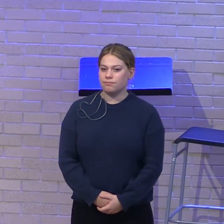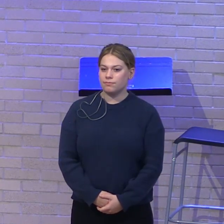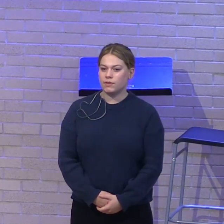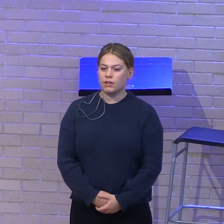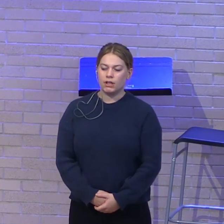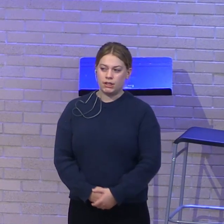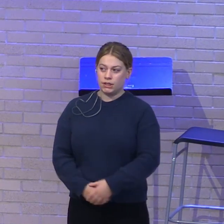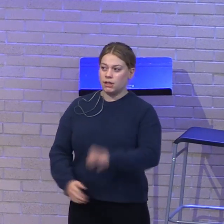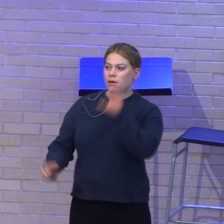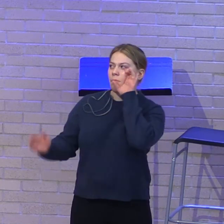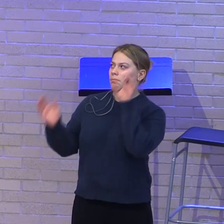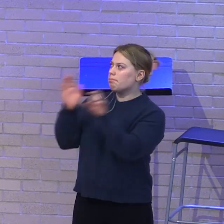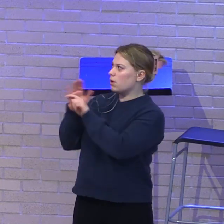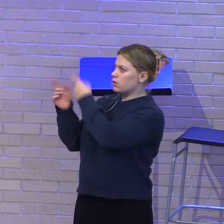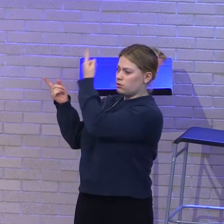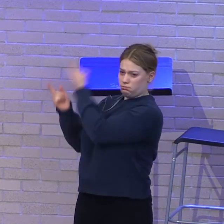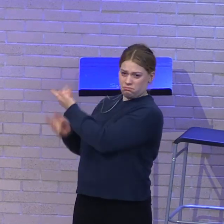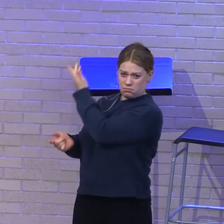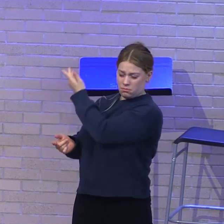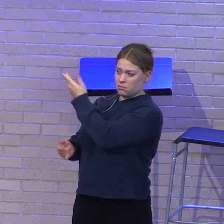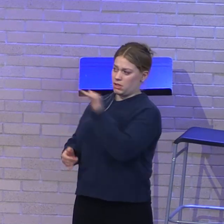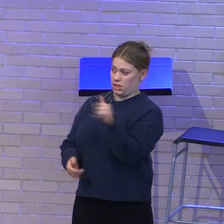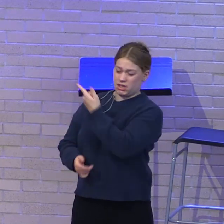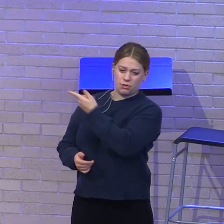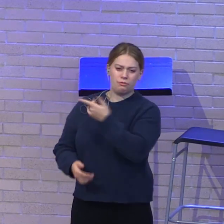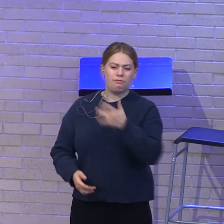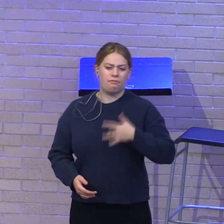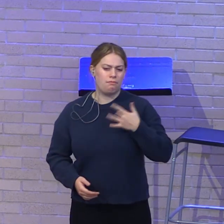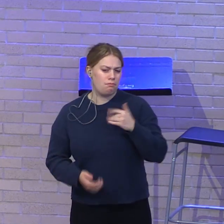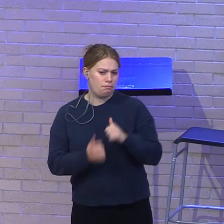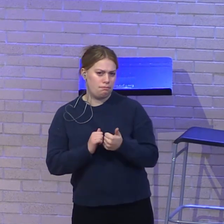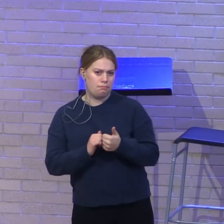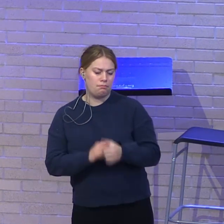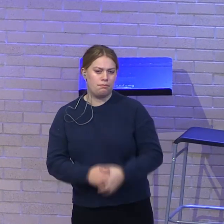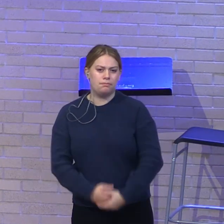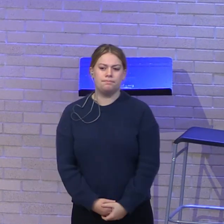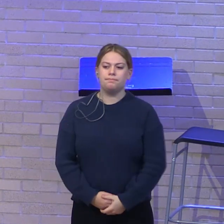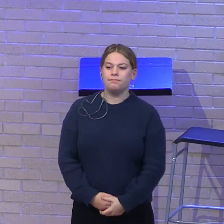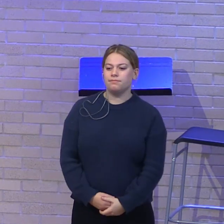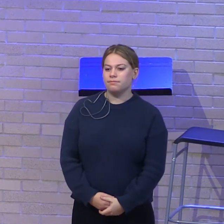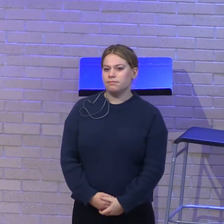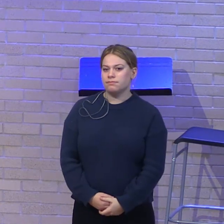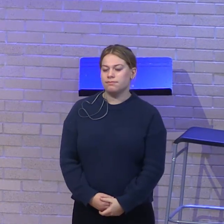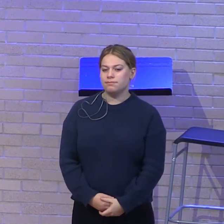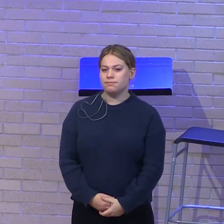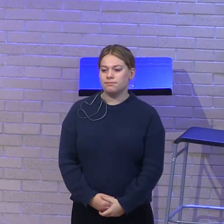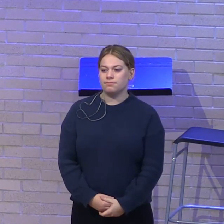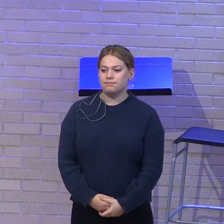when you look at a group of pictures like these ones, how does that make you feel?